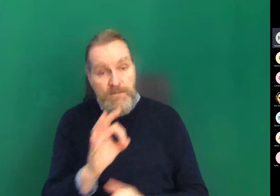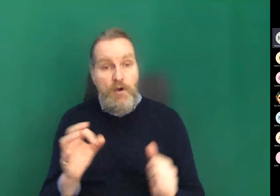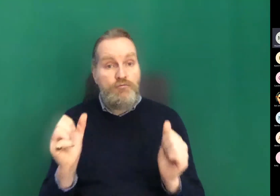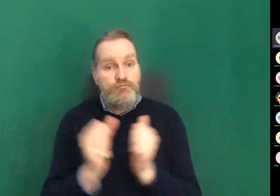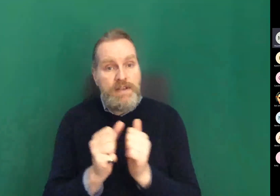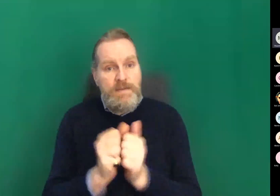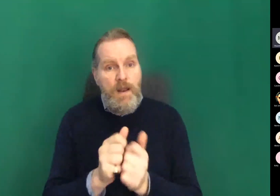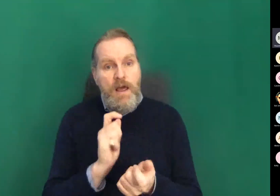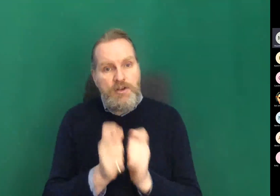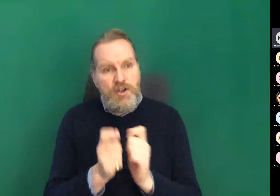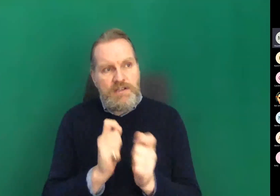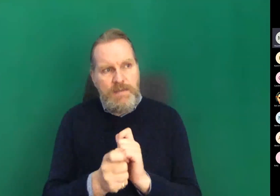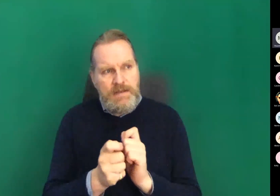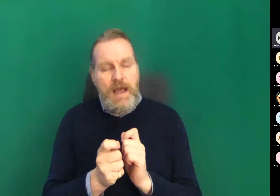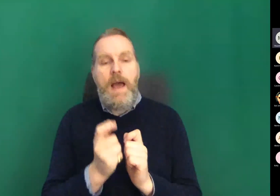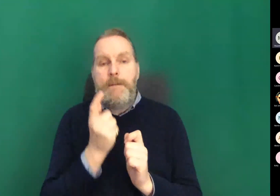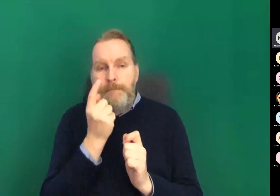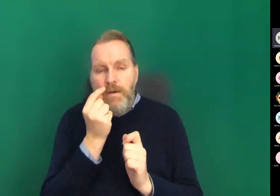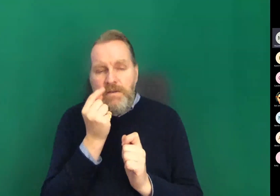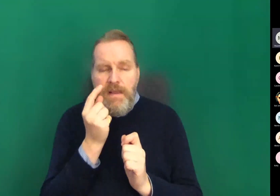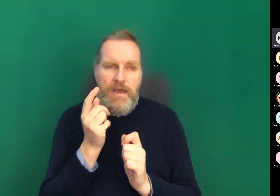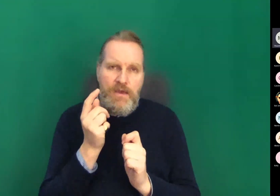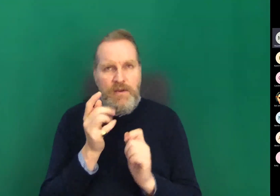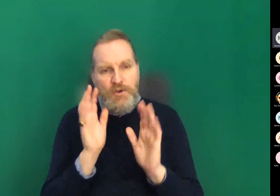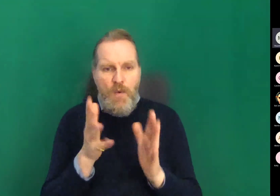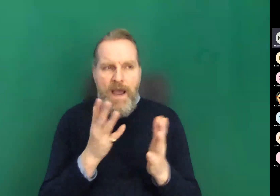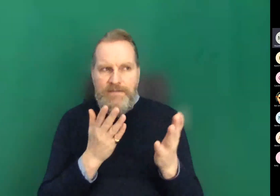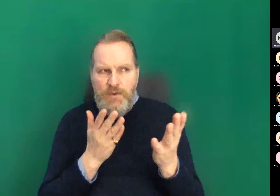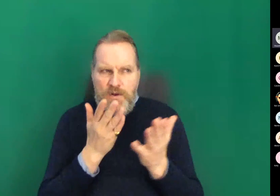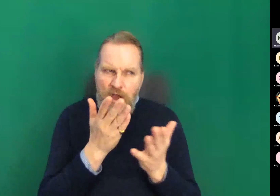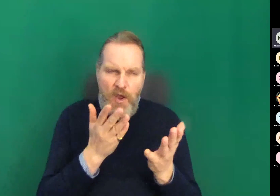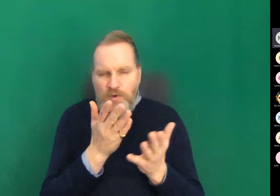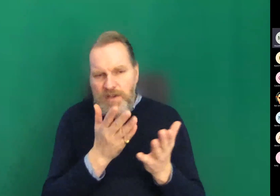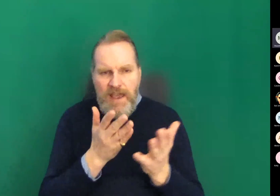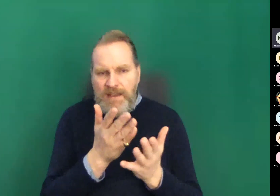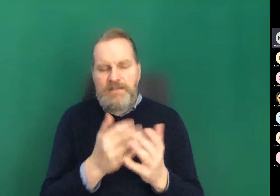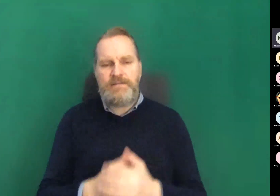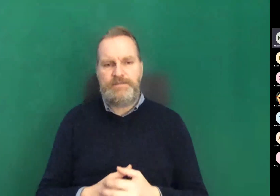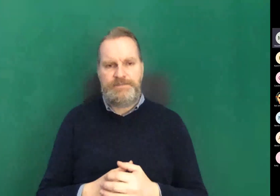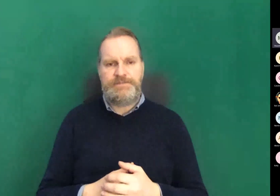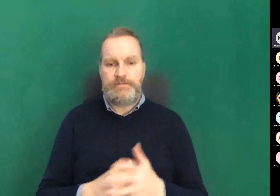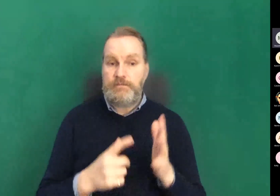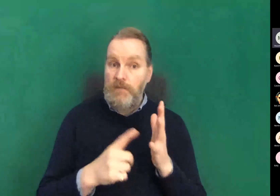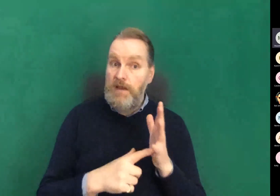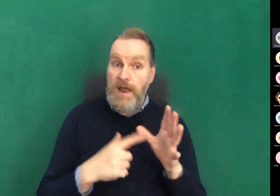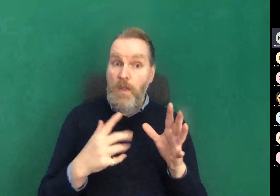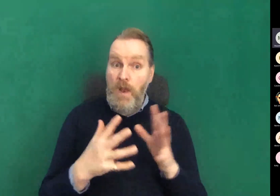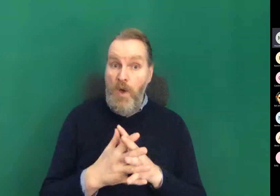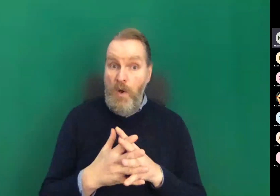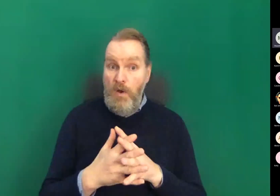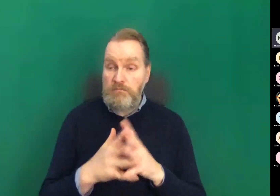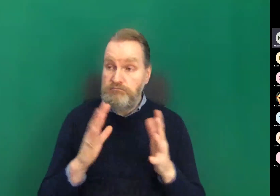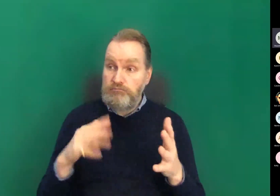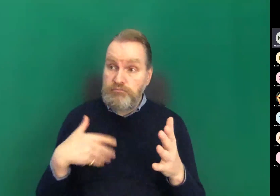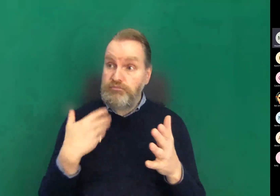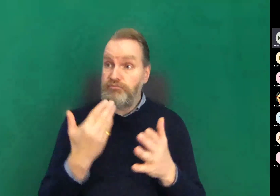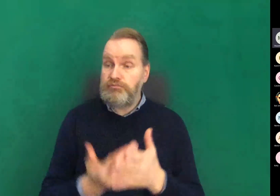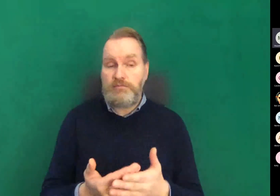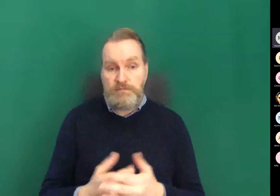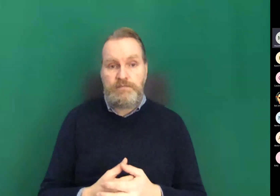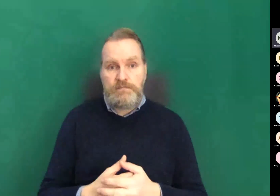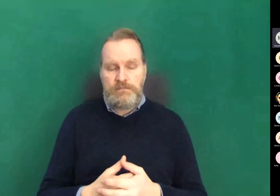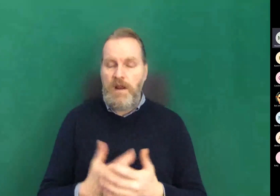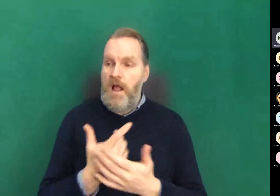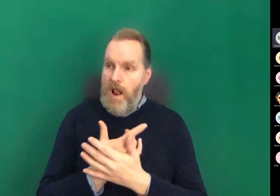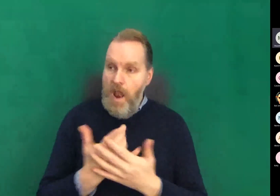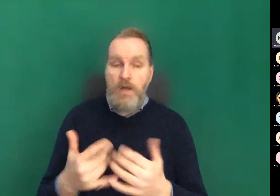to negotiate what the adjustment is. Now, the law has been in place for a while now, and as such, there's a good body of